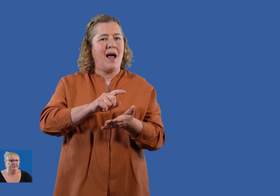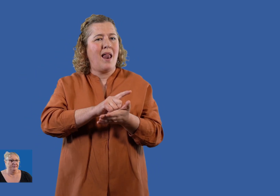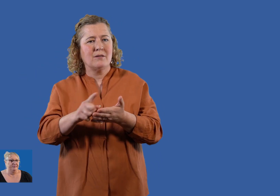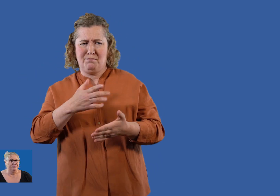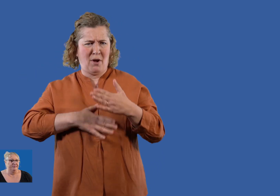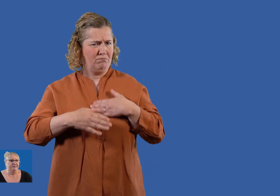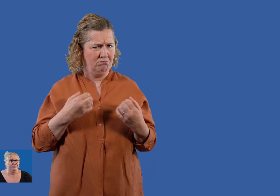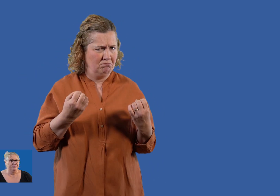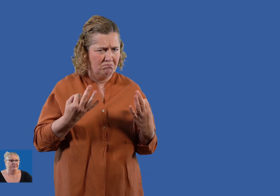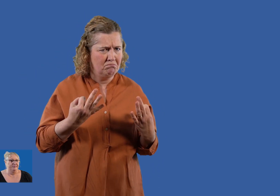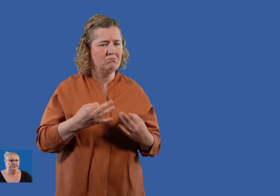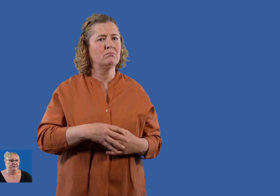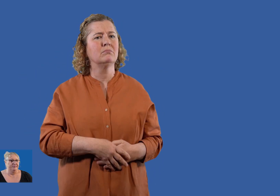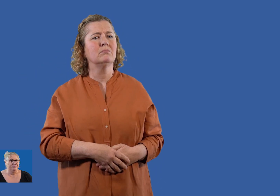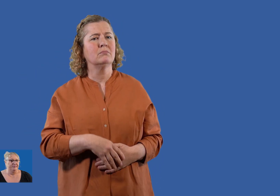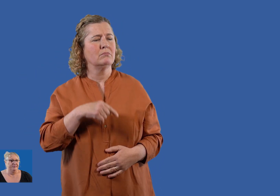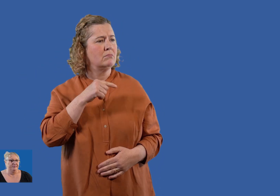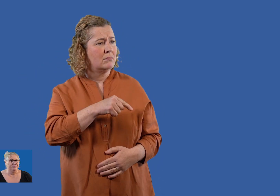a need for instant gratification.